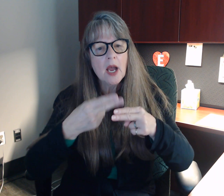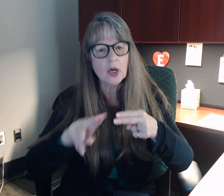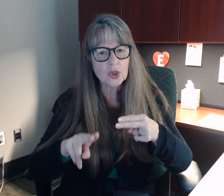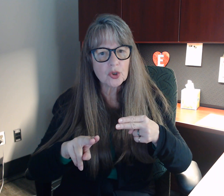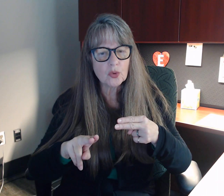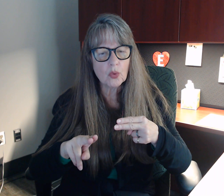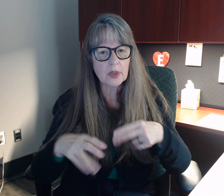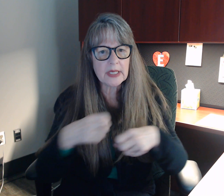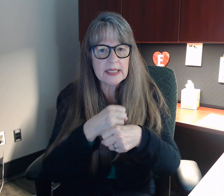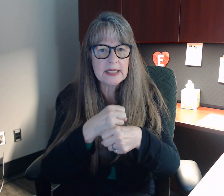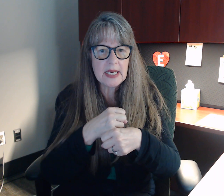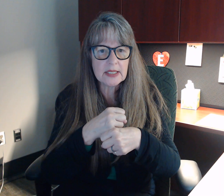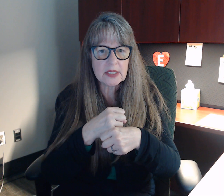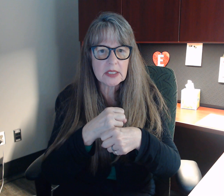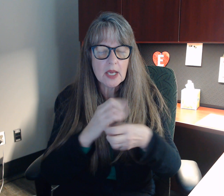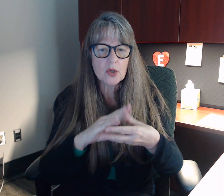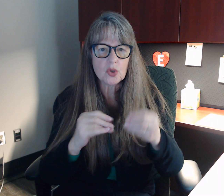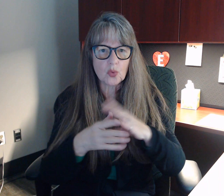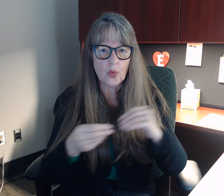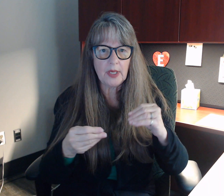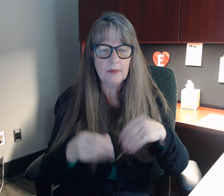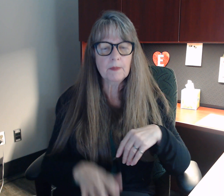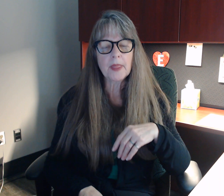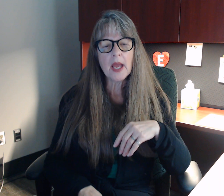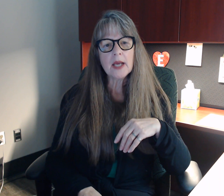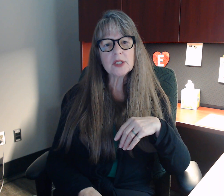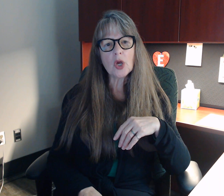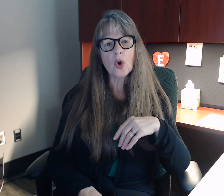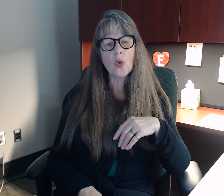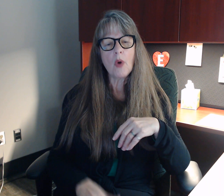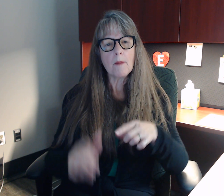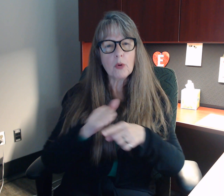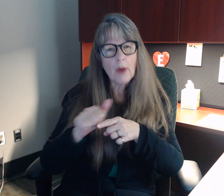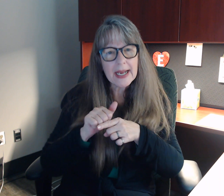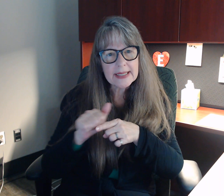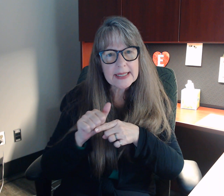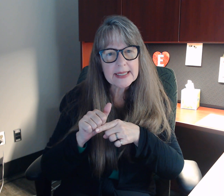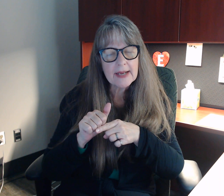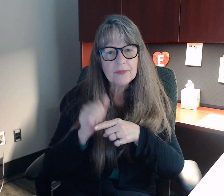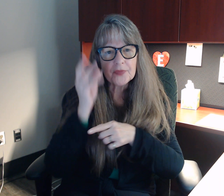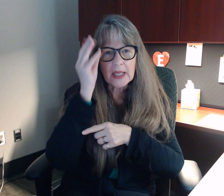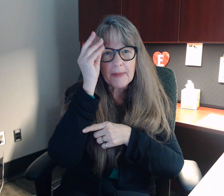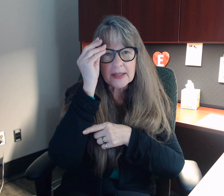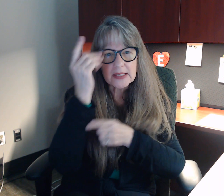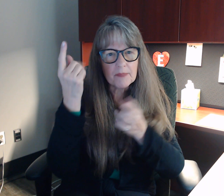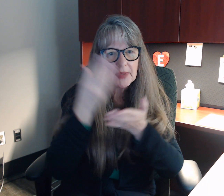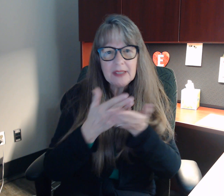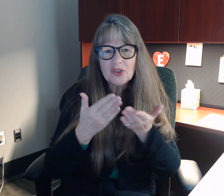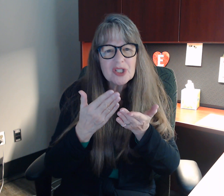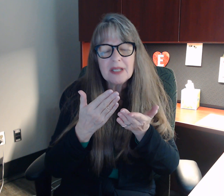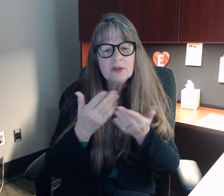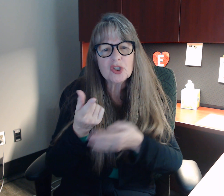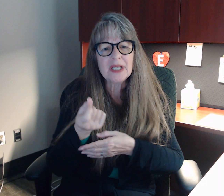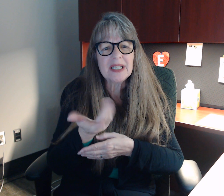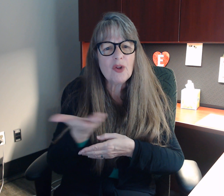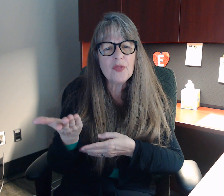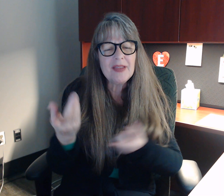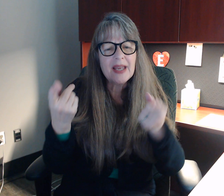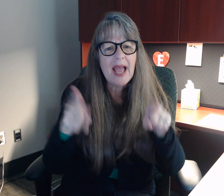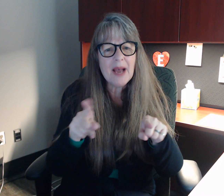a short, condensed story. So practice think about something, just a little thing that happened